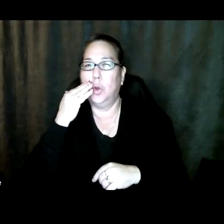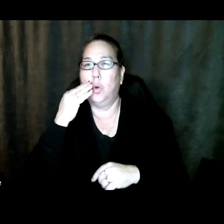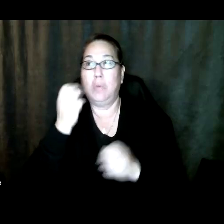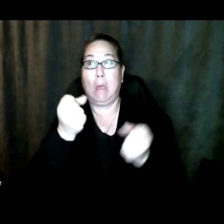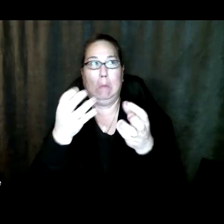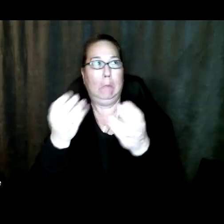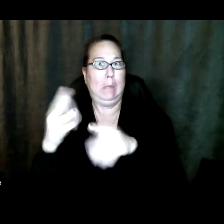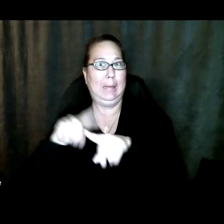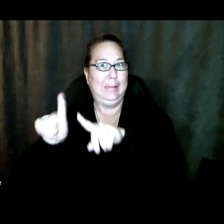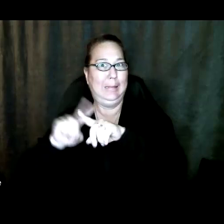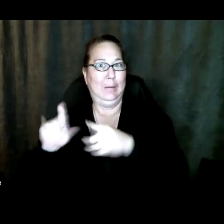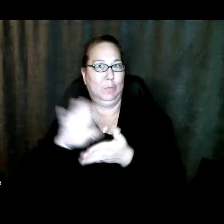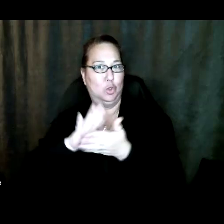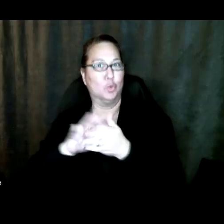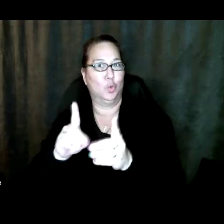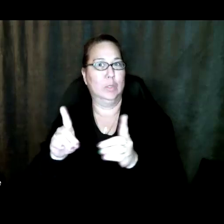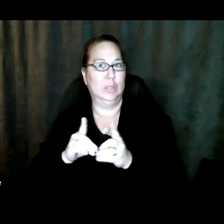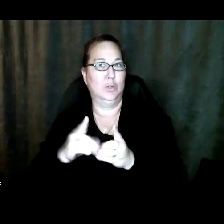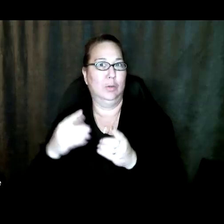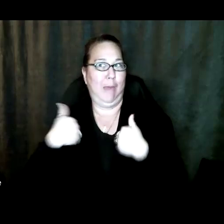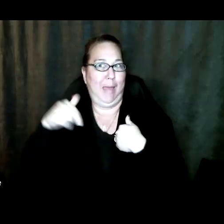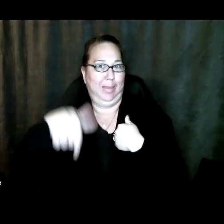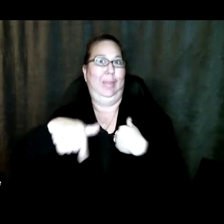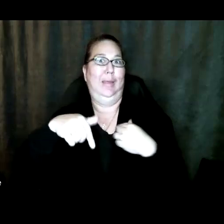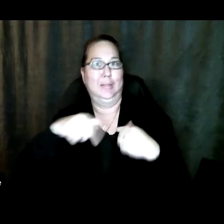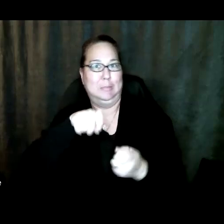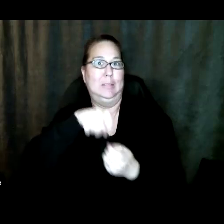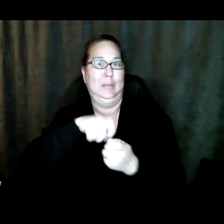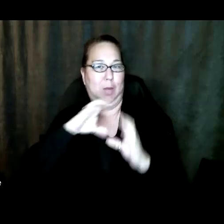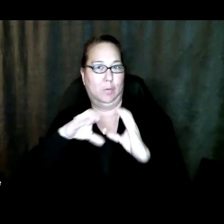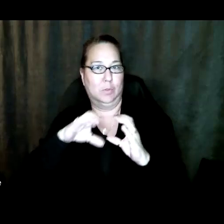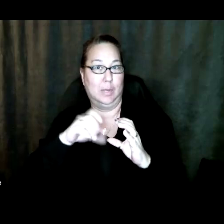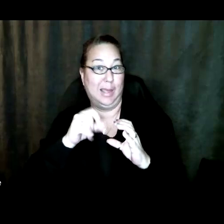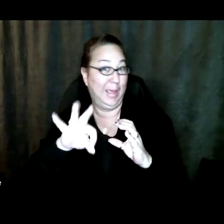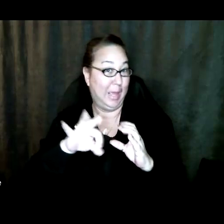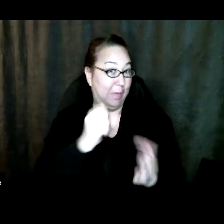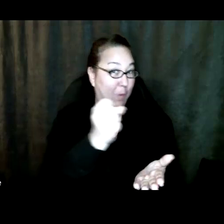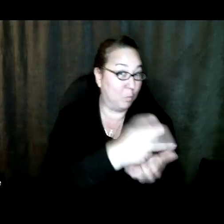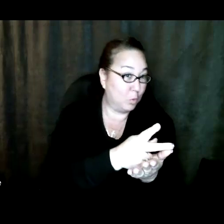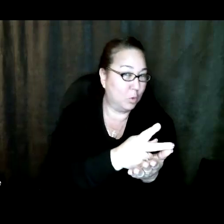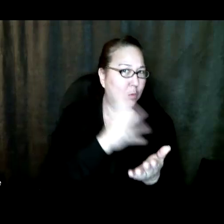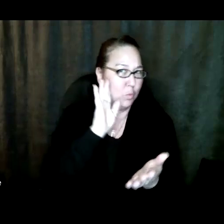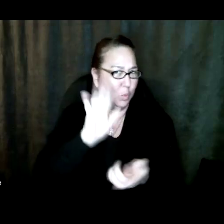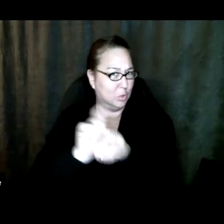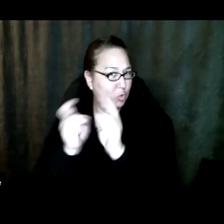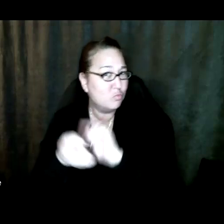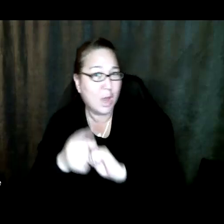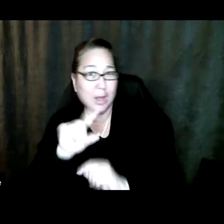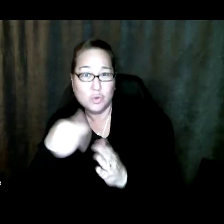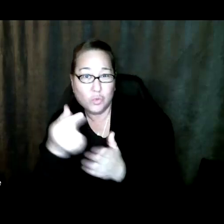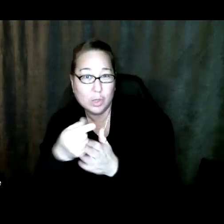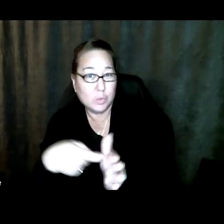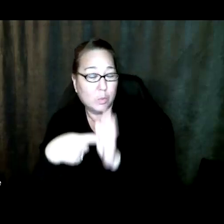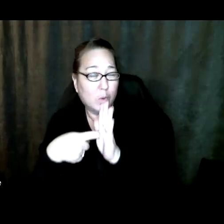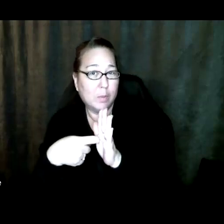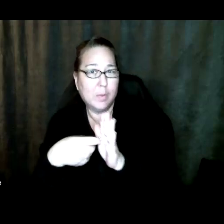conversation exactly. Like, if it goes through, are we changing graduation requirements here? And if it doesn't,